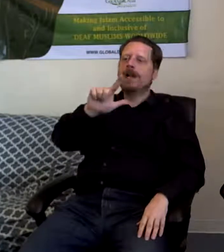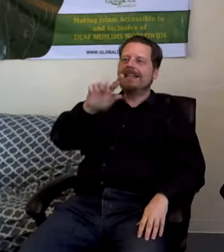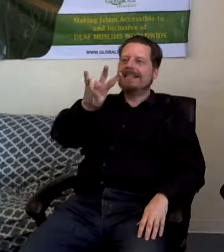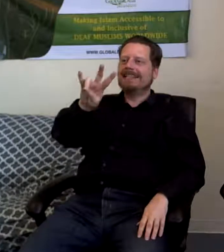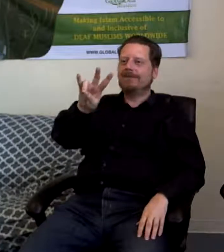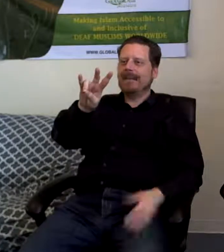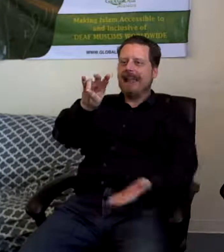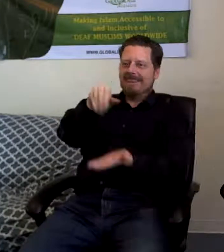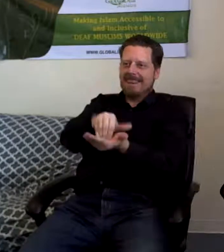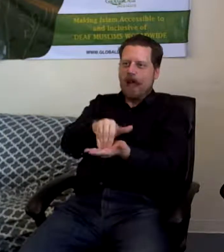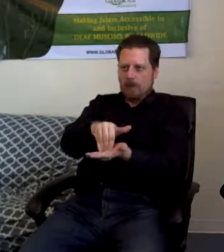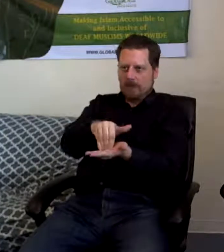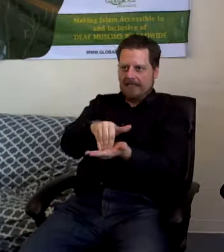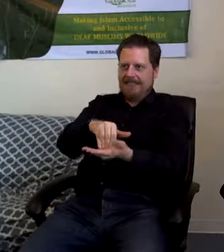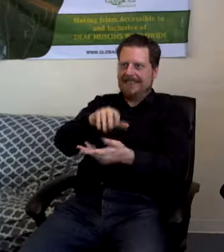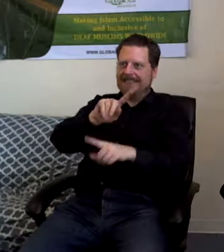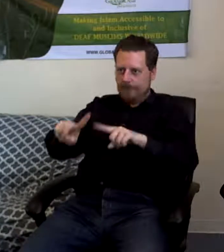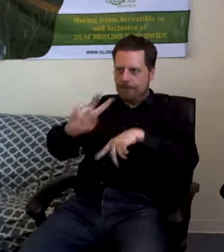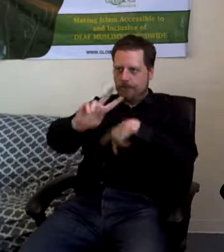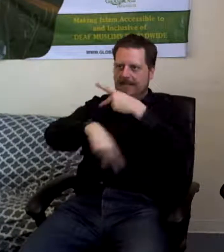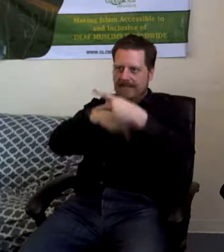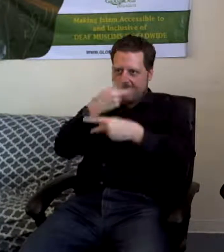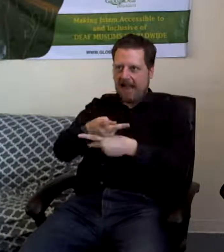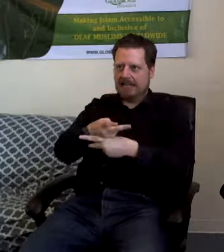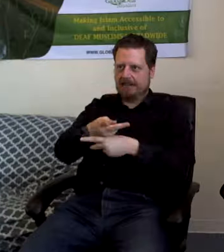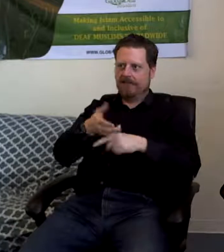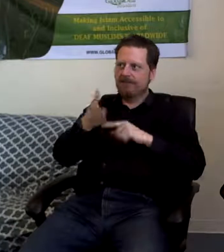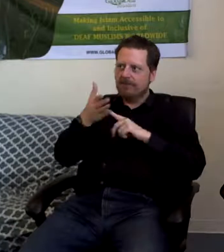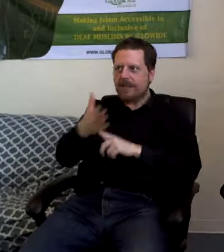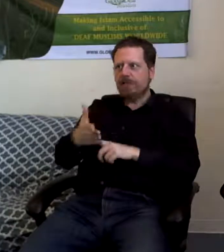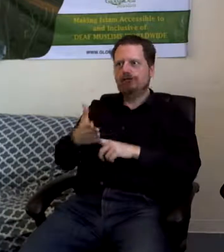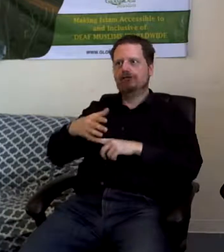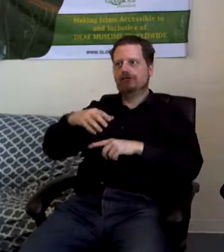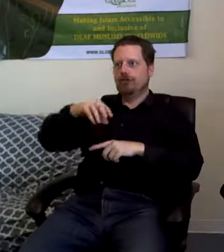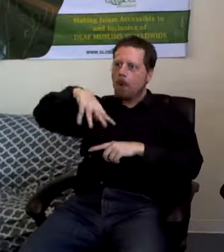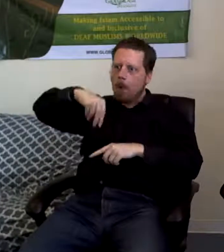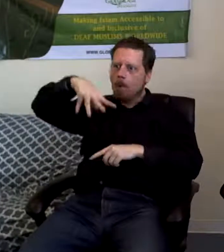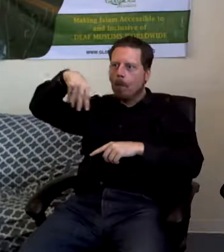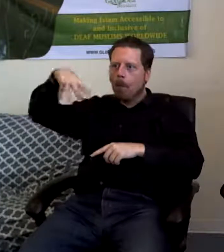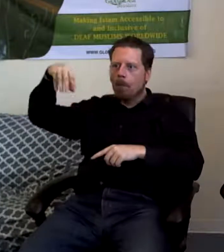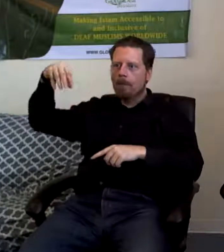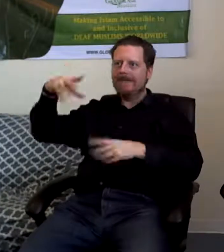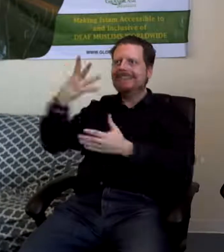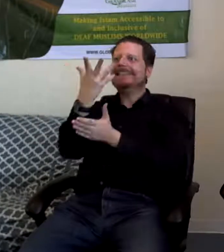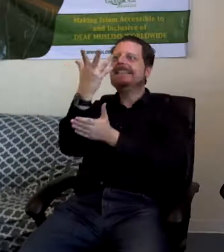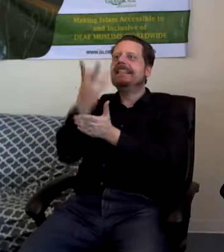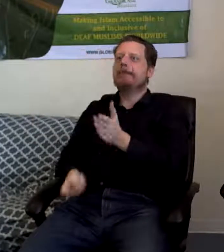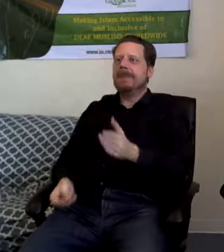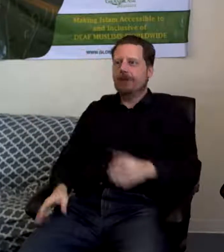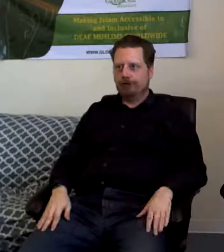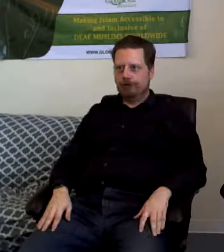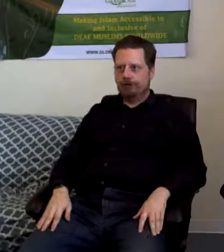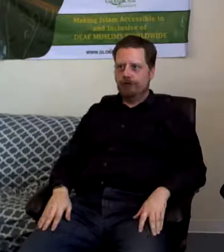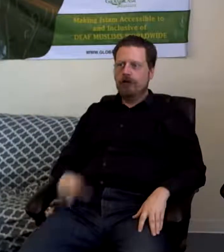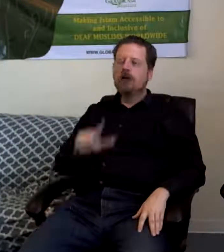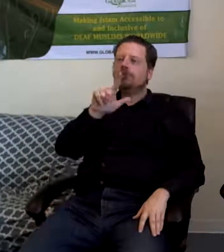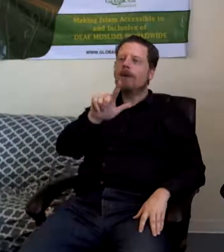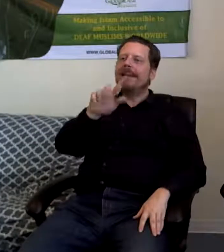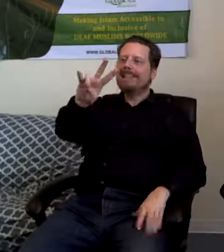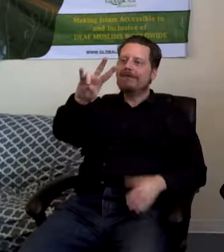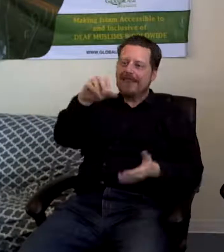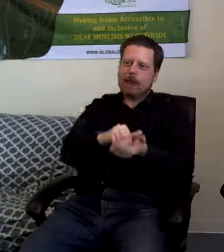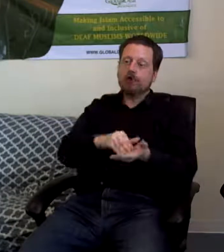27,000 species disappear, and 27,000 new species